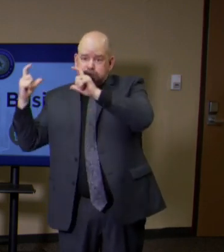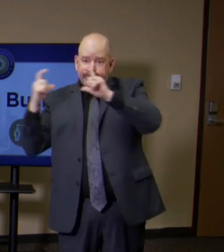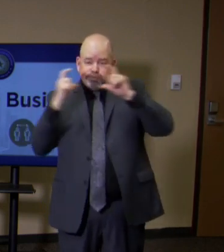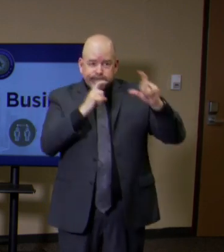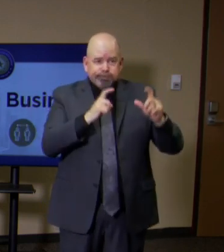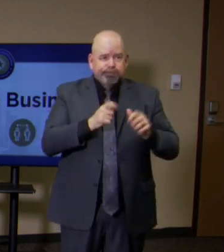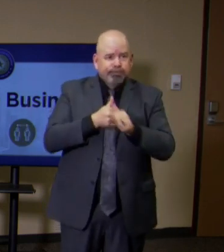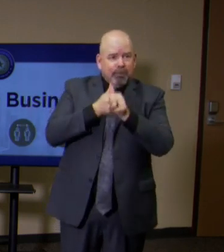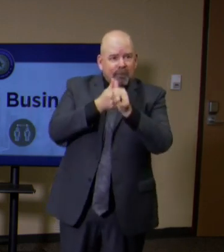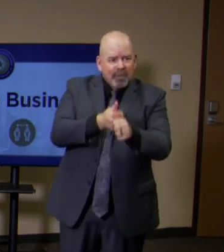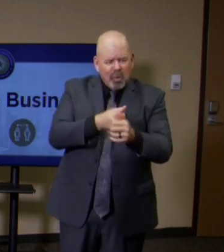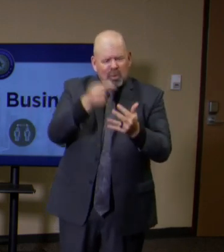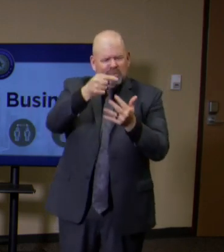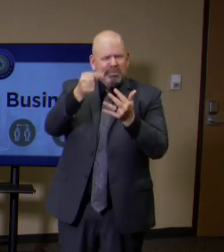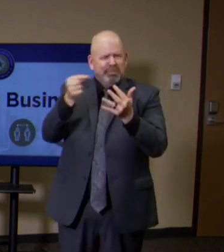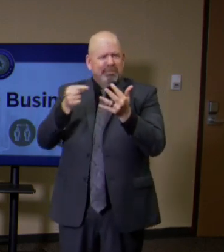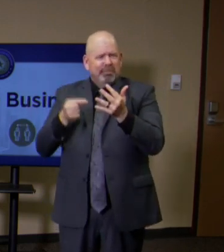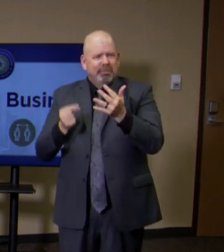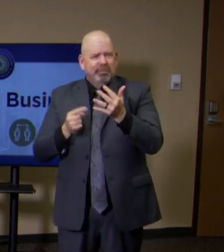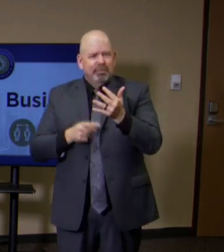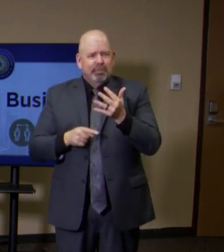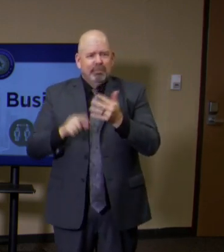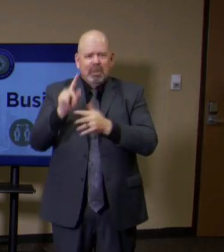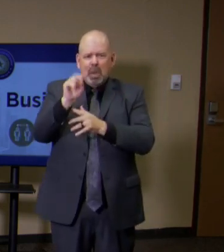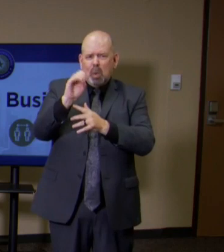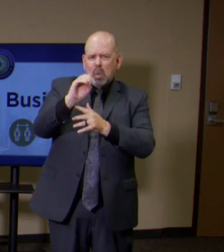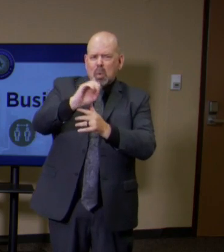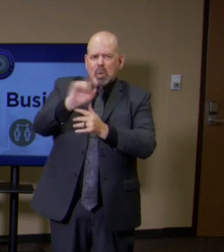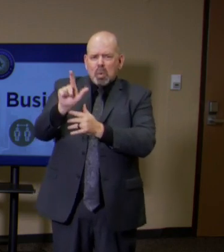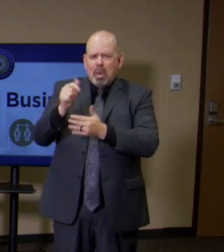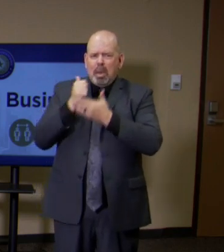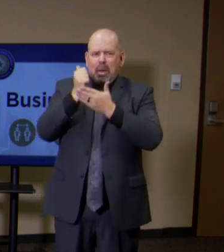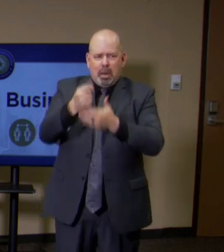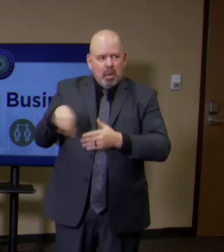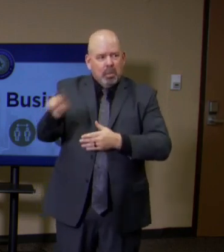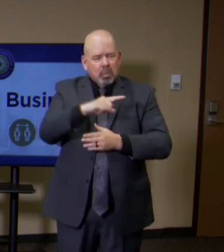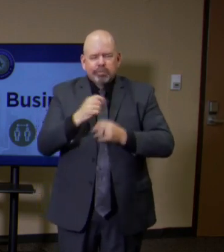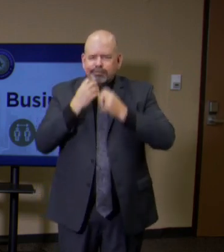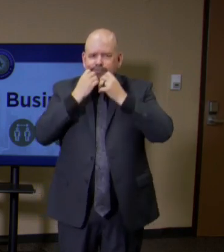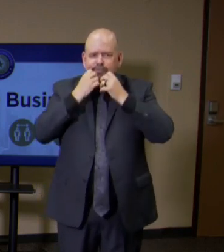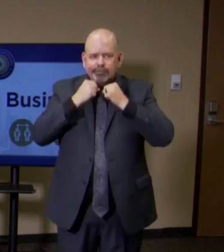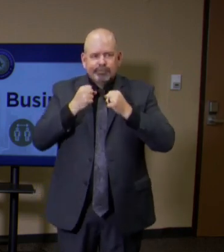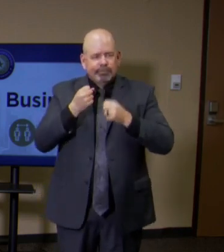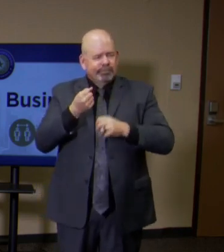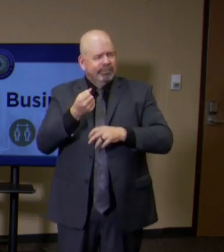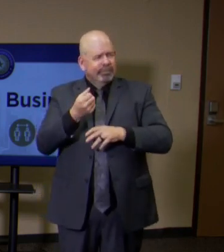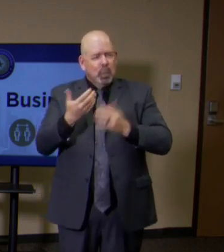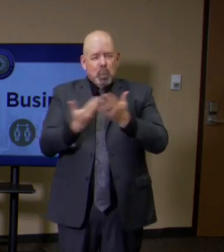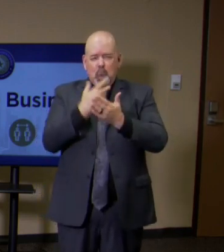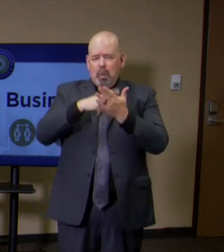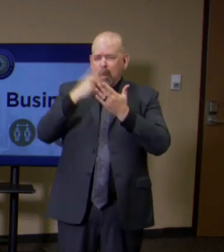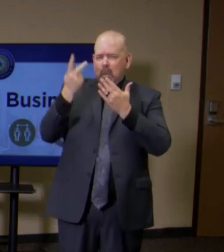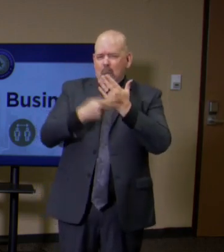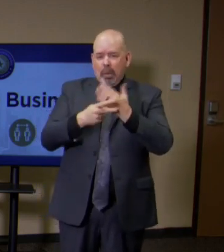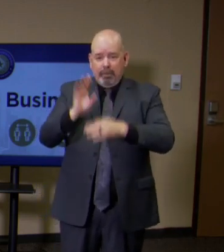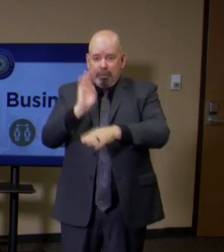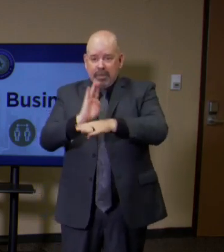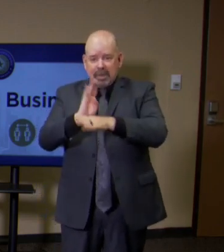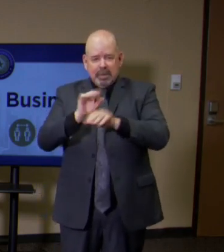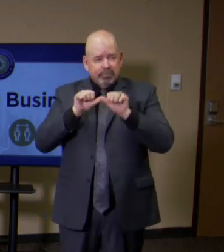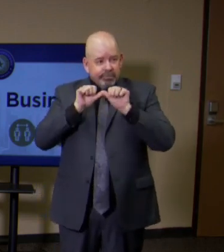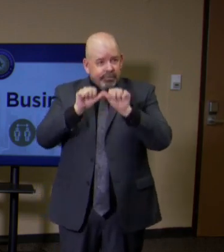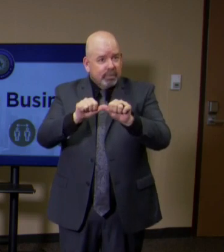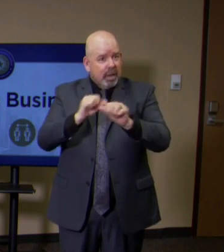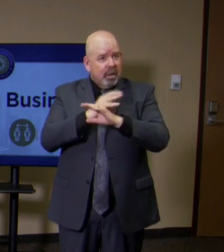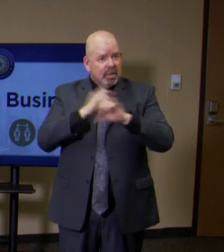information that you need so that you can keep yourself safe and keep the community safe. In that UT Southwestern deck,